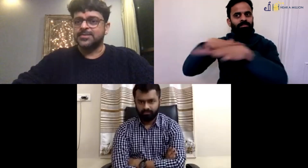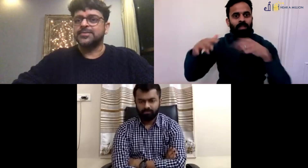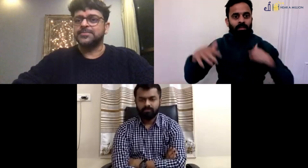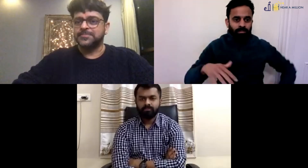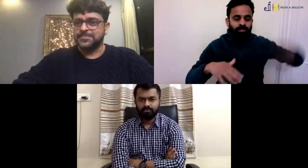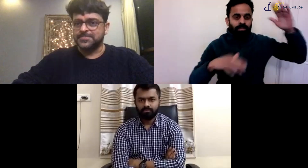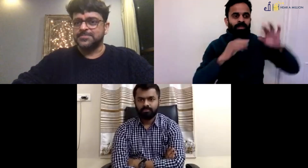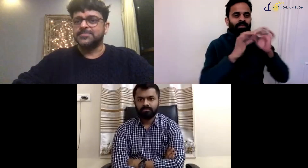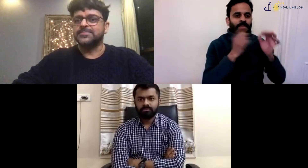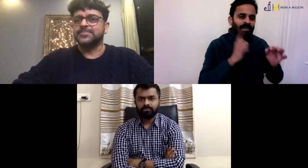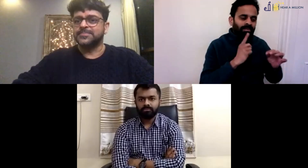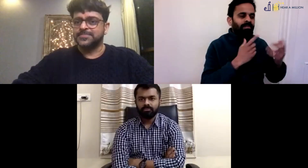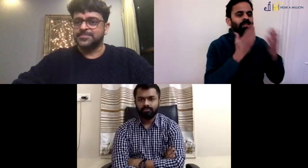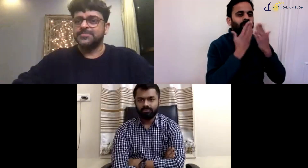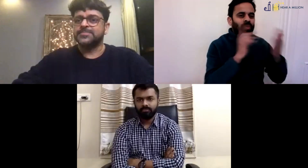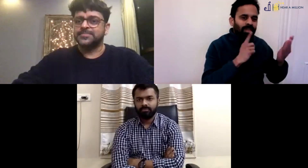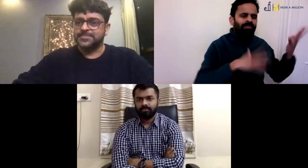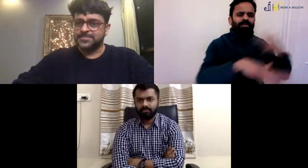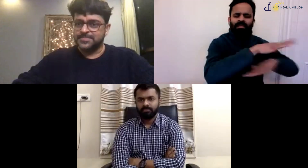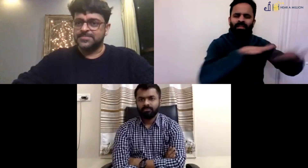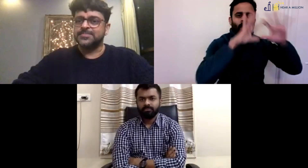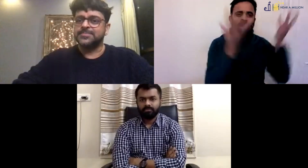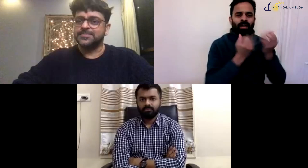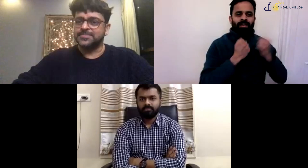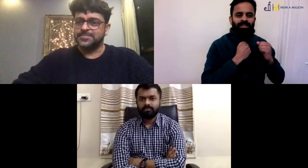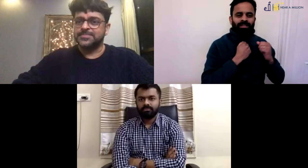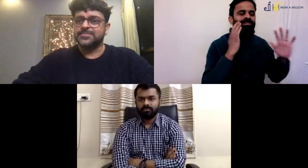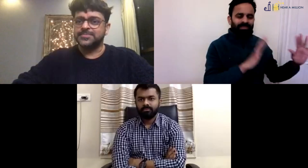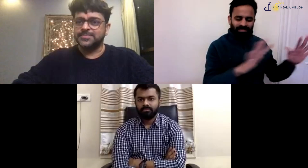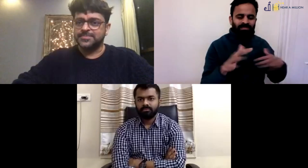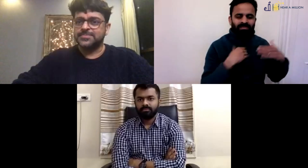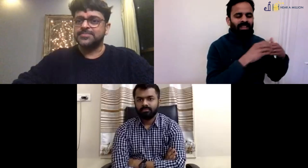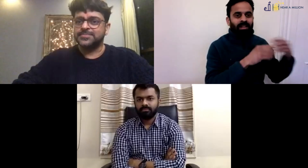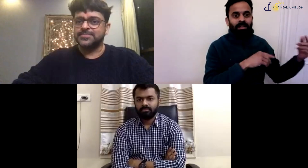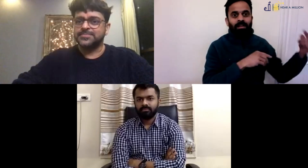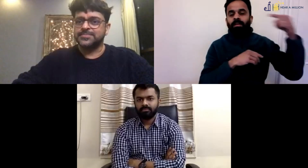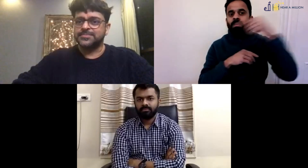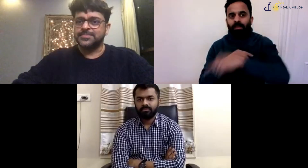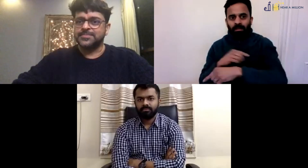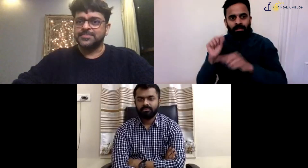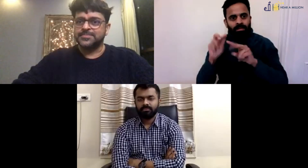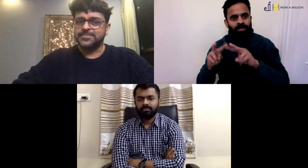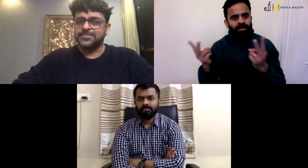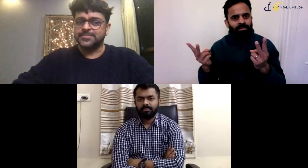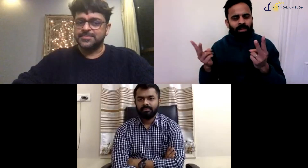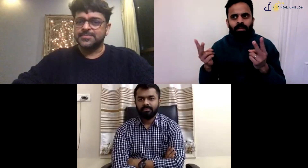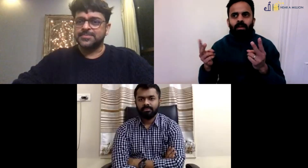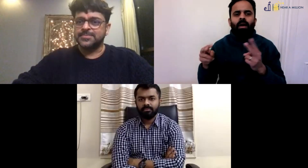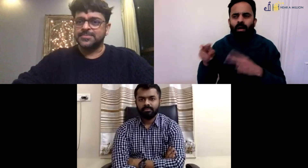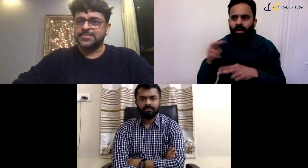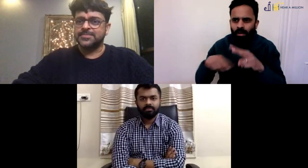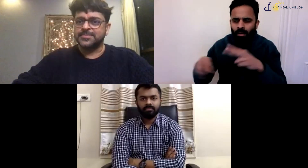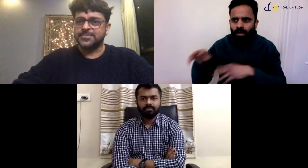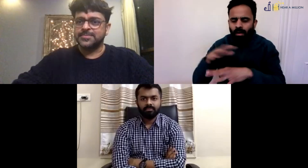mainstream setup I was in. I had a deaf family, deaf school, everything was like my own world. And but when I came there,